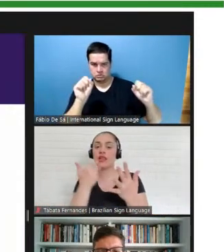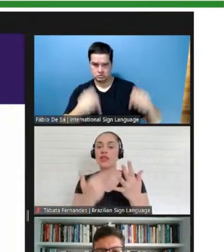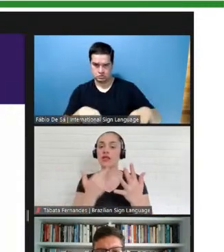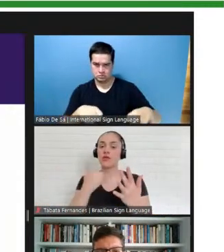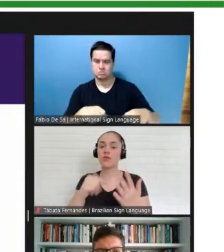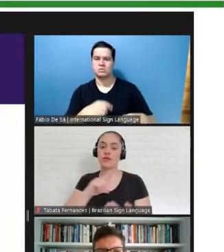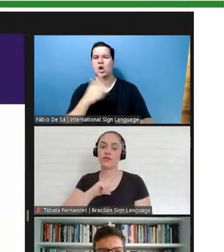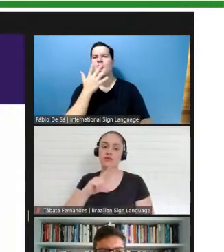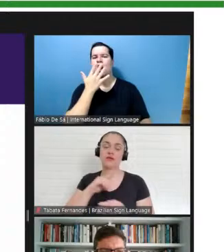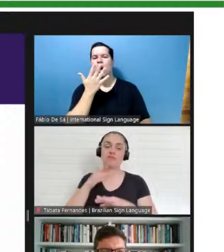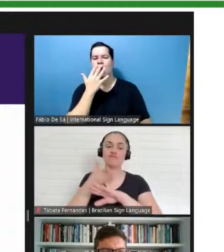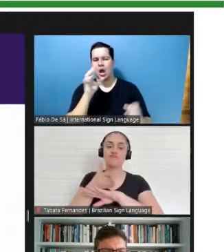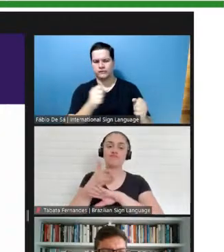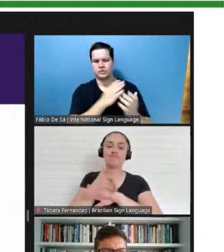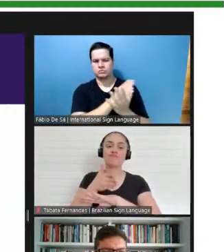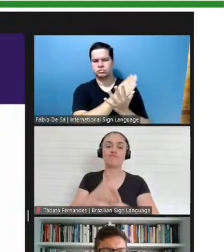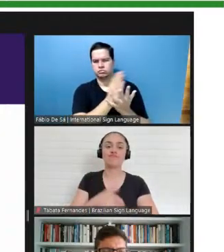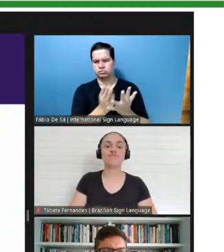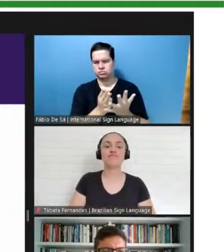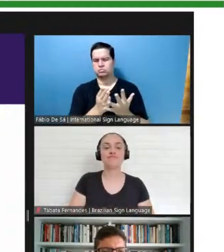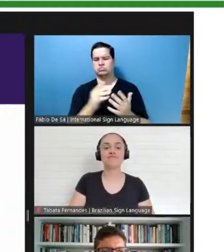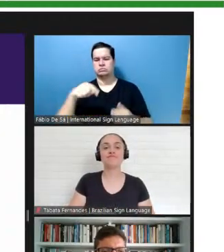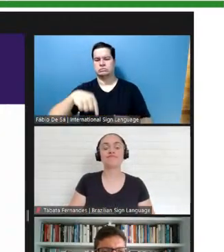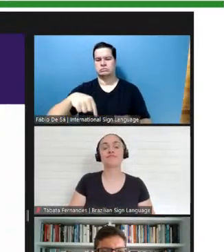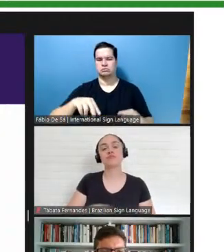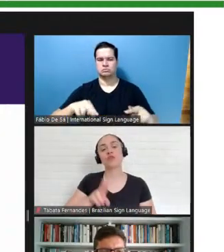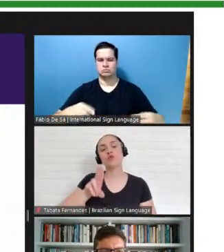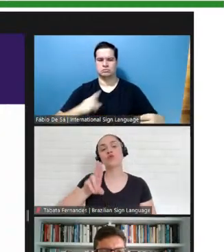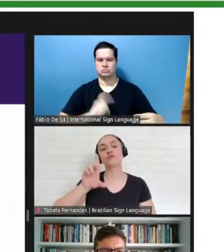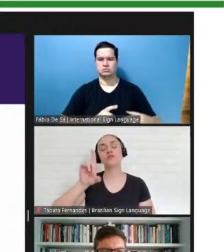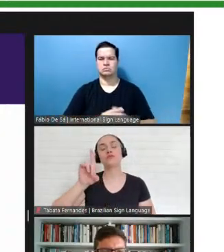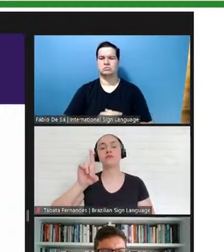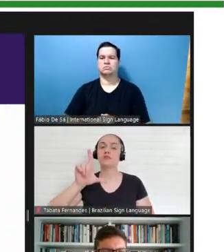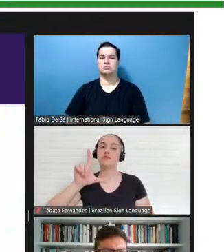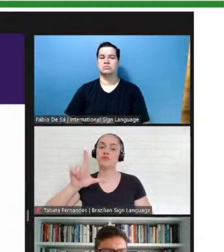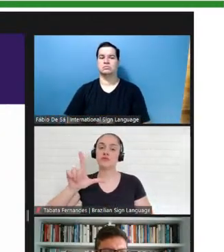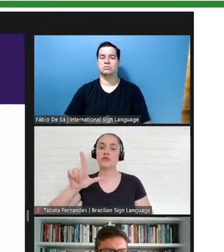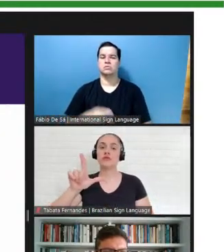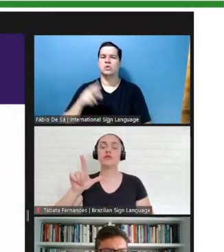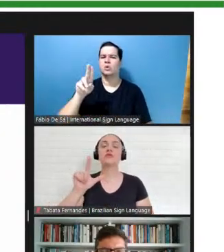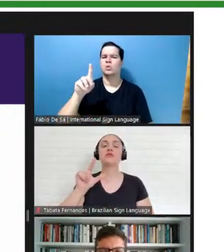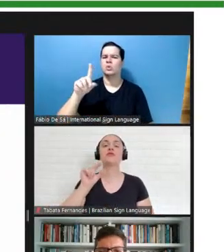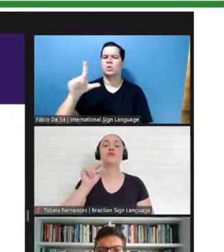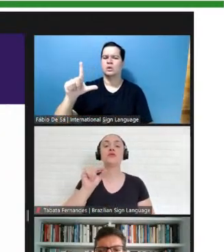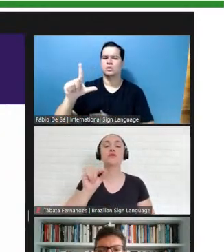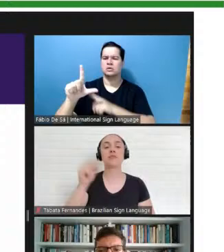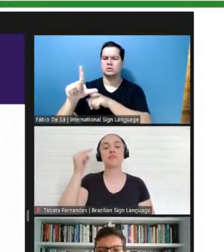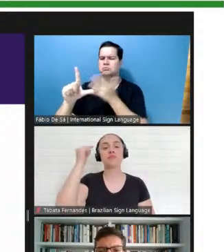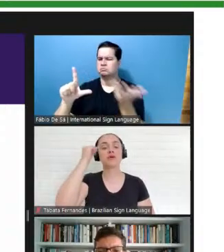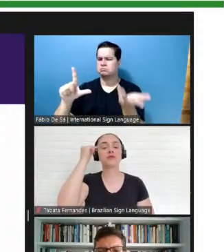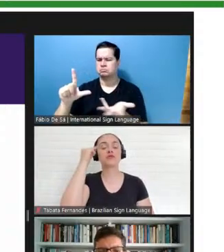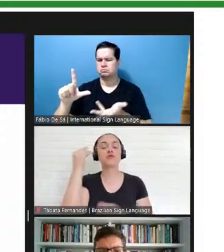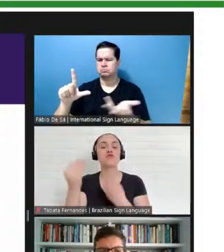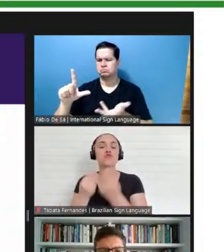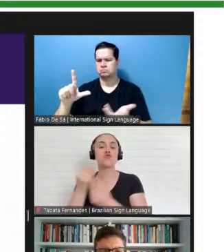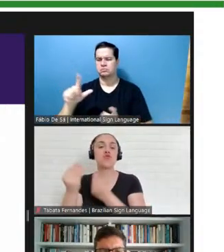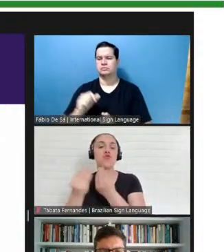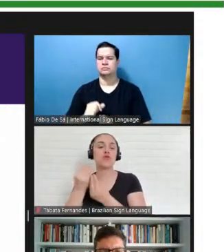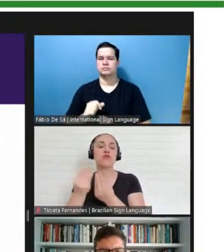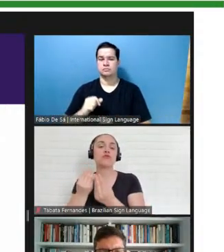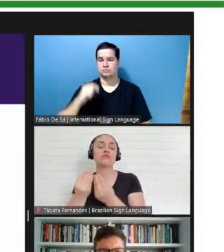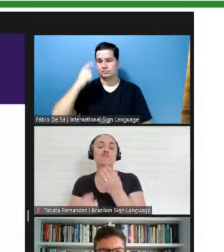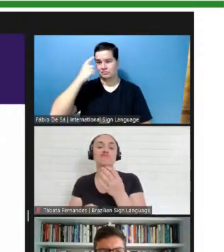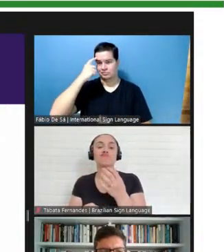So UDL is a framework that supports both proactive design, thinking about how we might design a learning environment for the